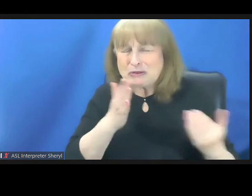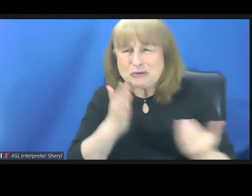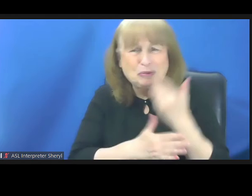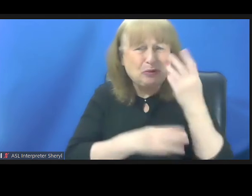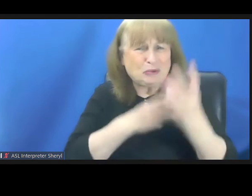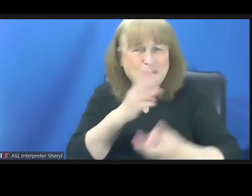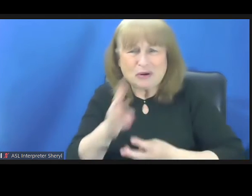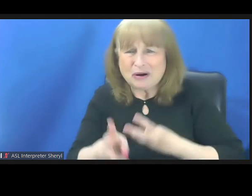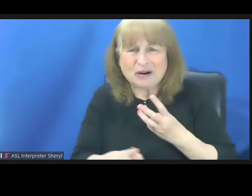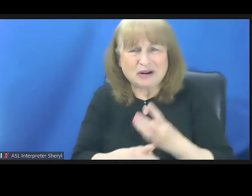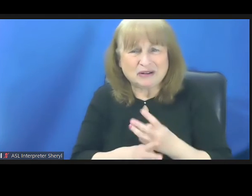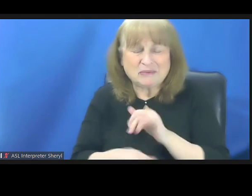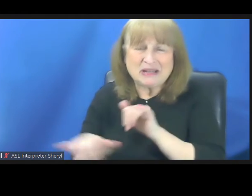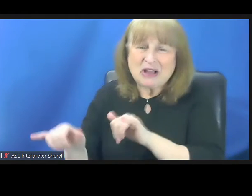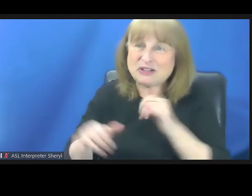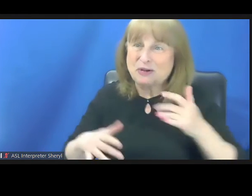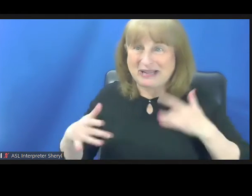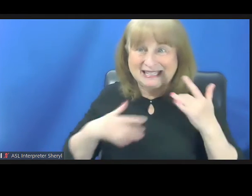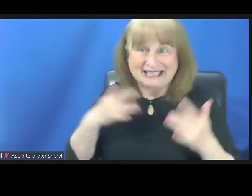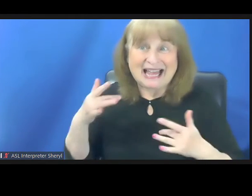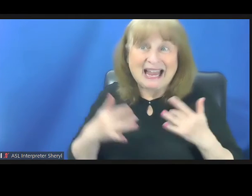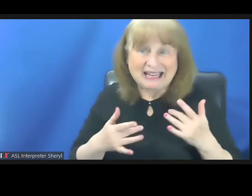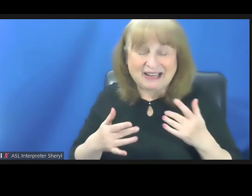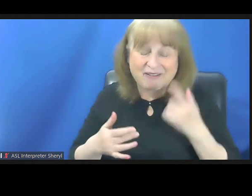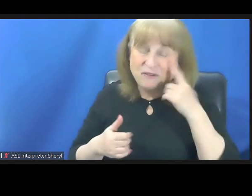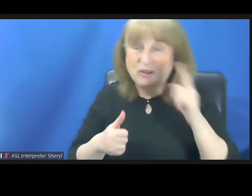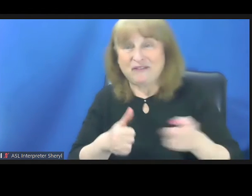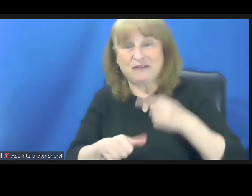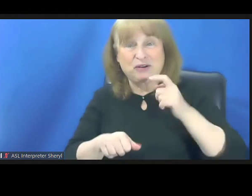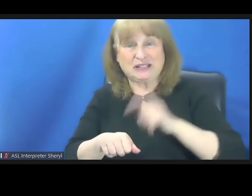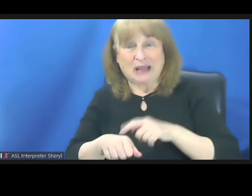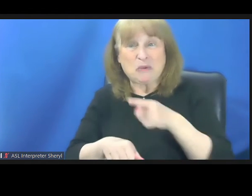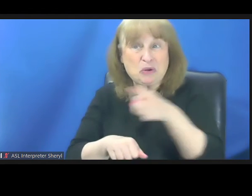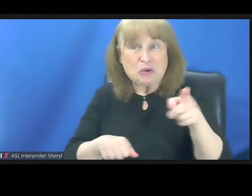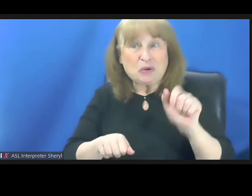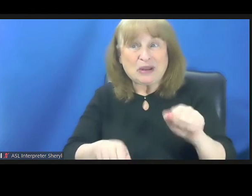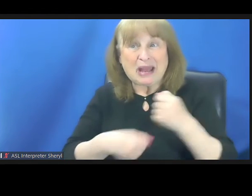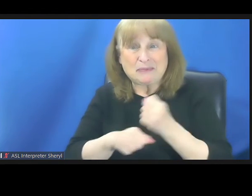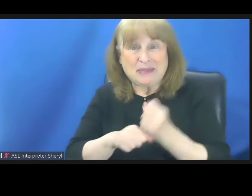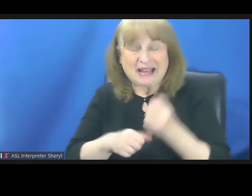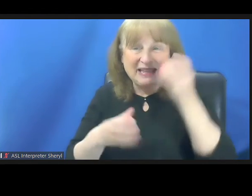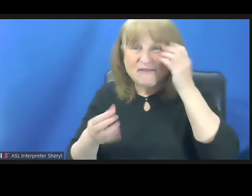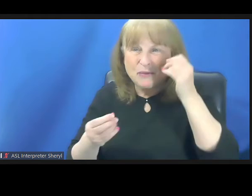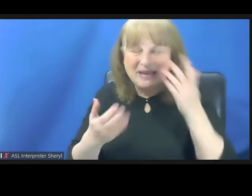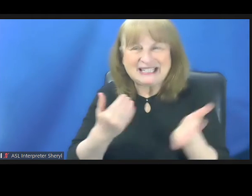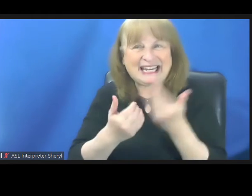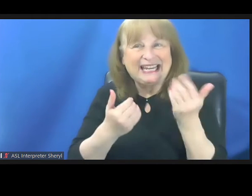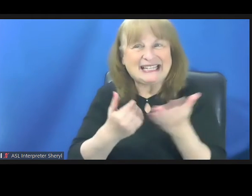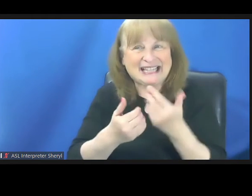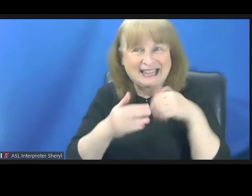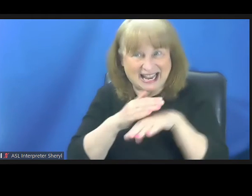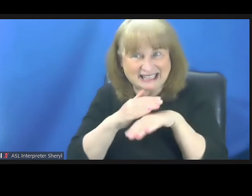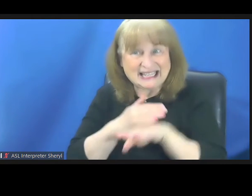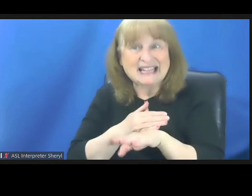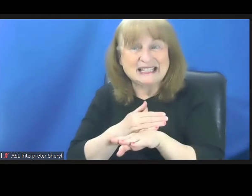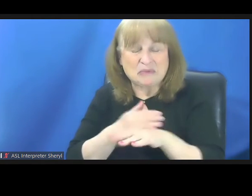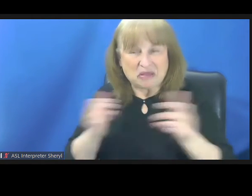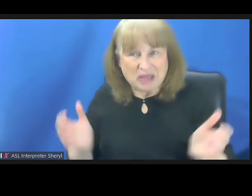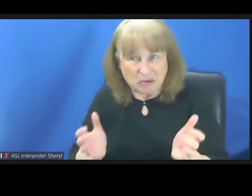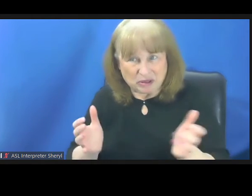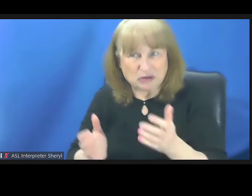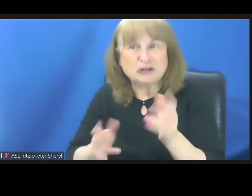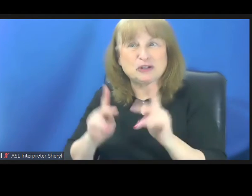world. But it's also exciting because for the first time, you can make these materials more easily accessible, which will encourage